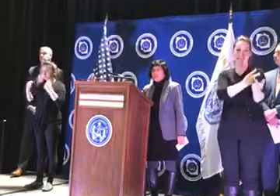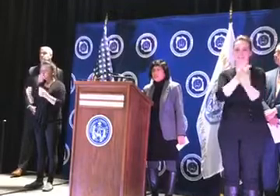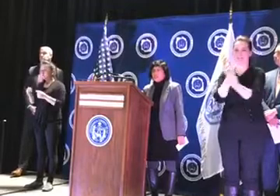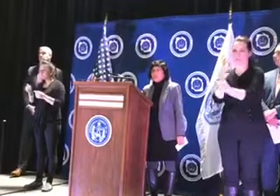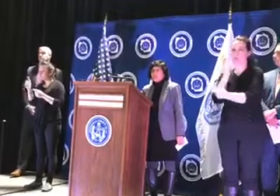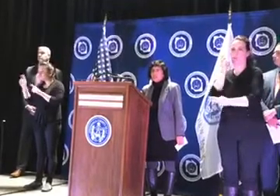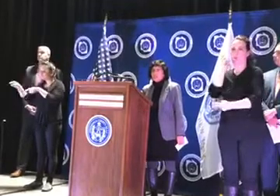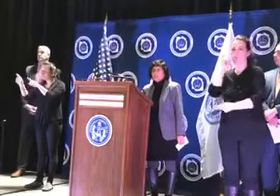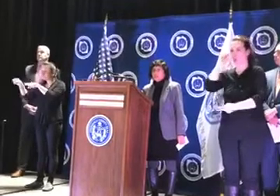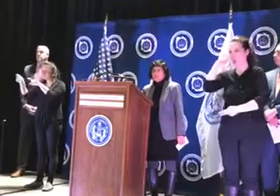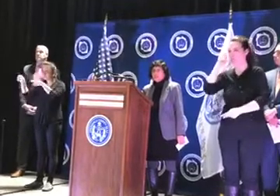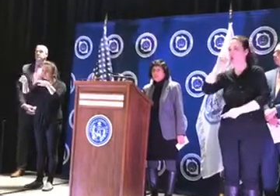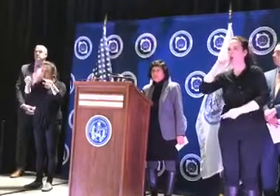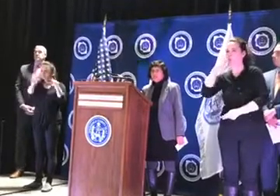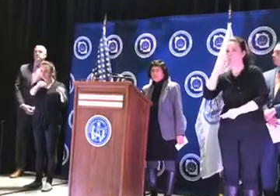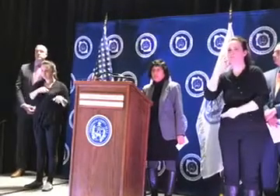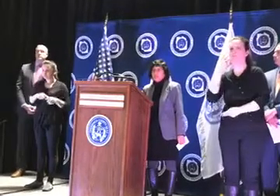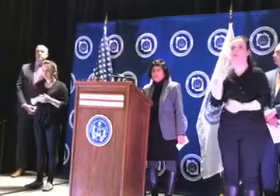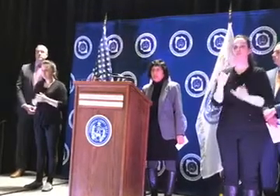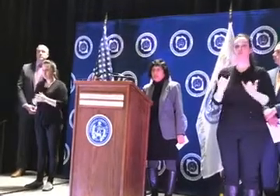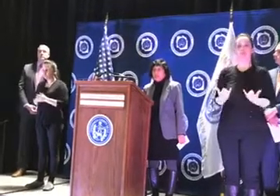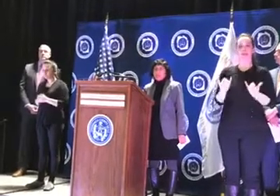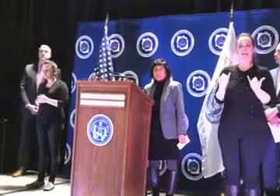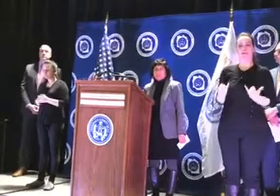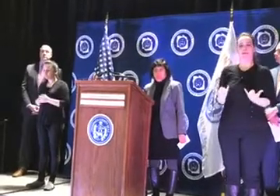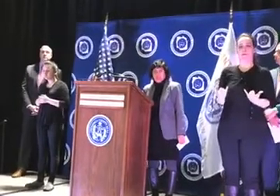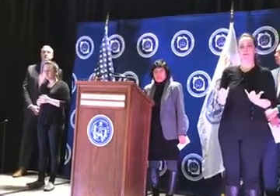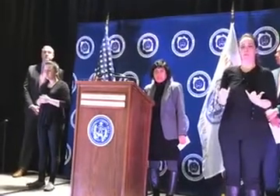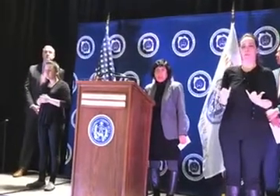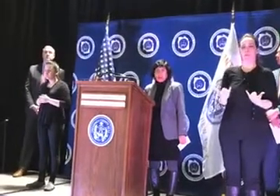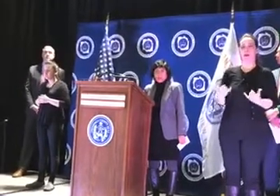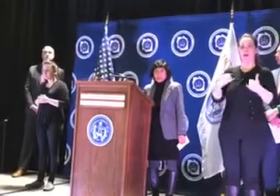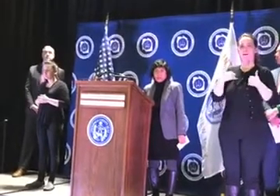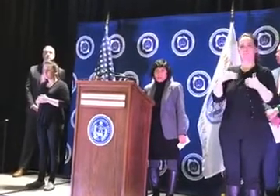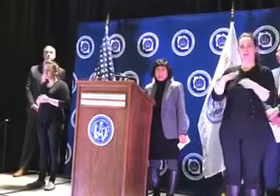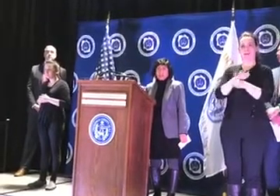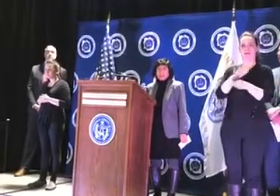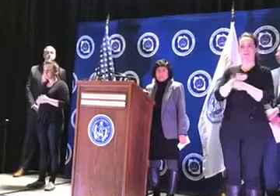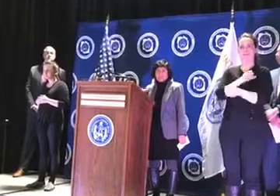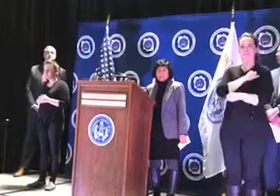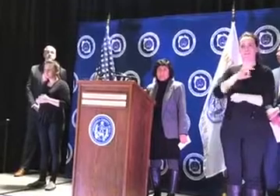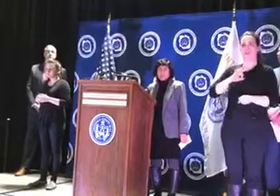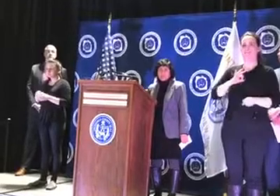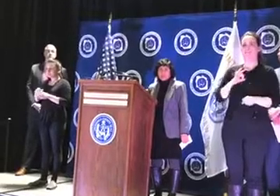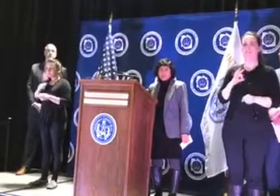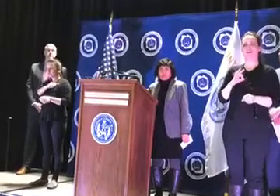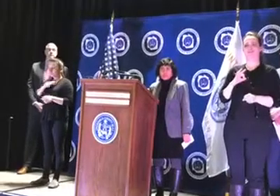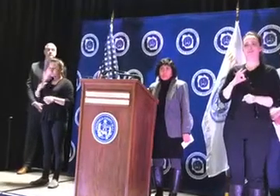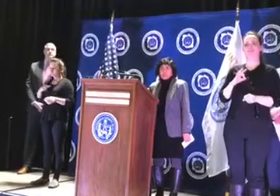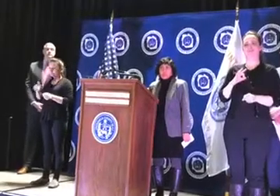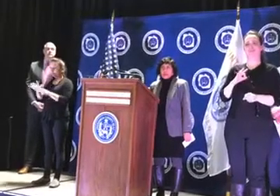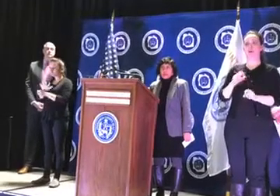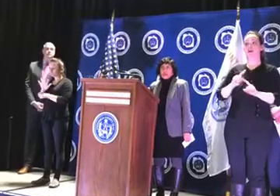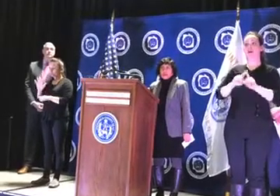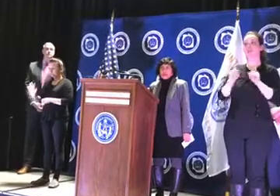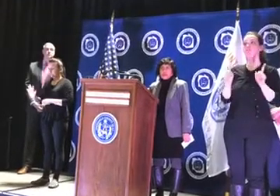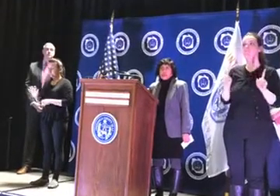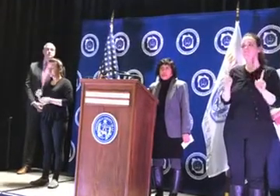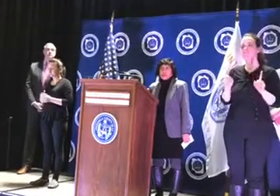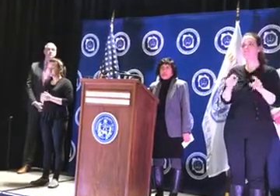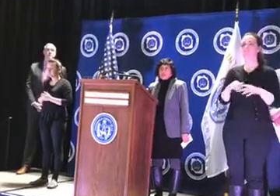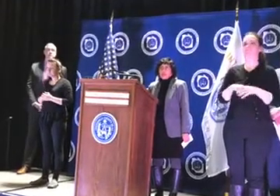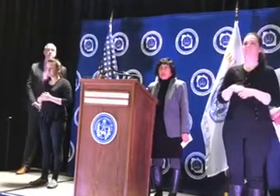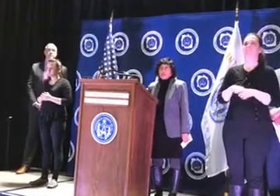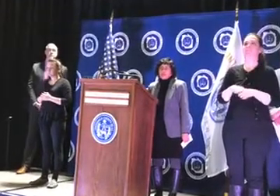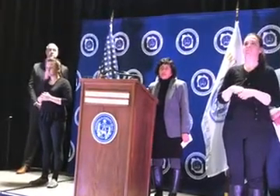this point, we actually have enough staff. However, if we have case continue to do, we have